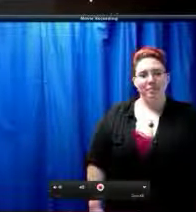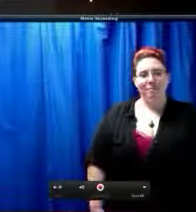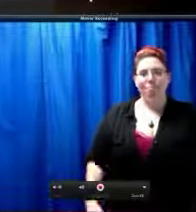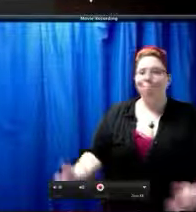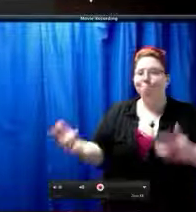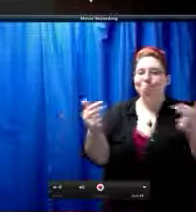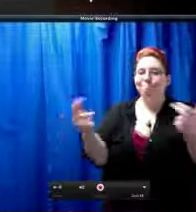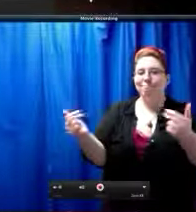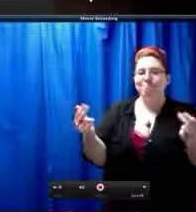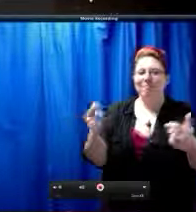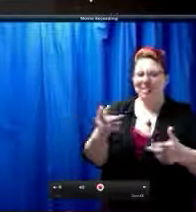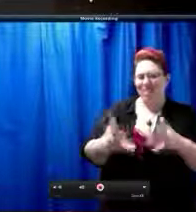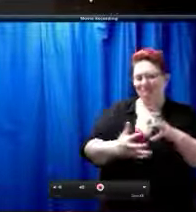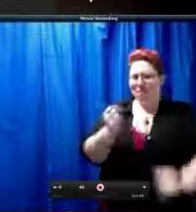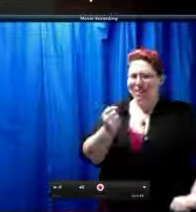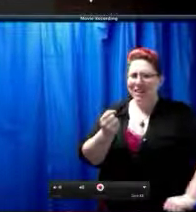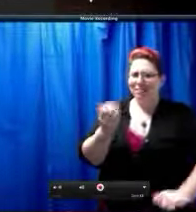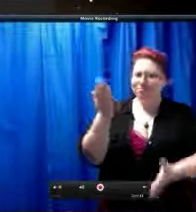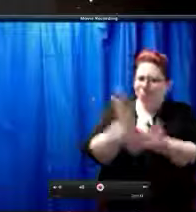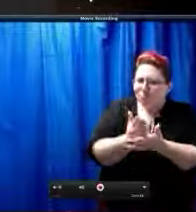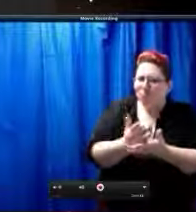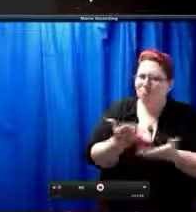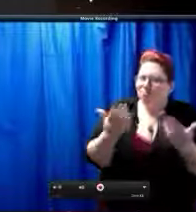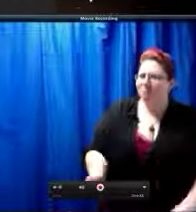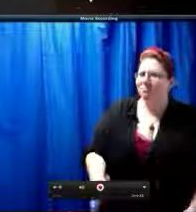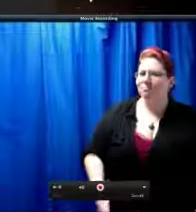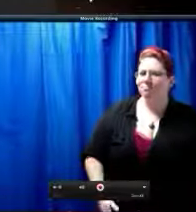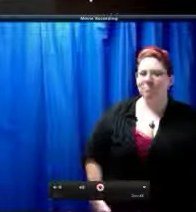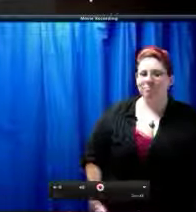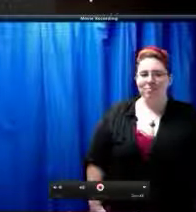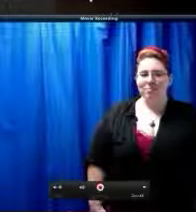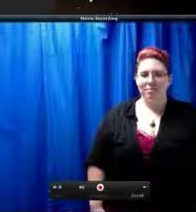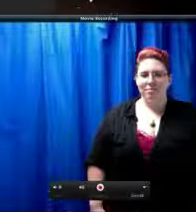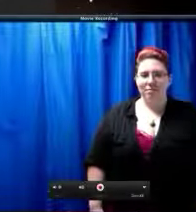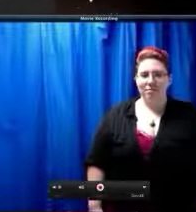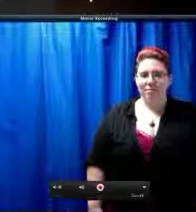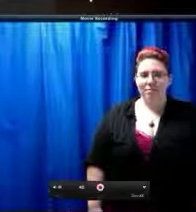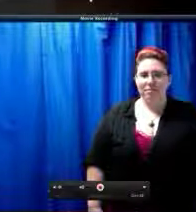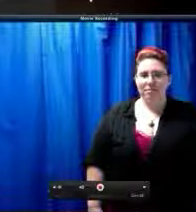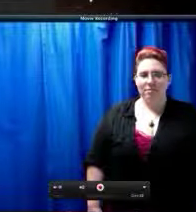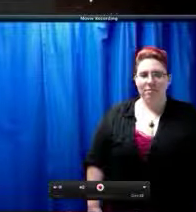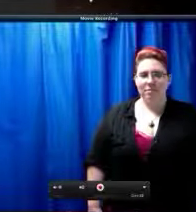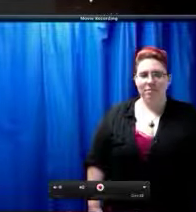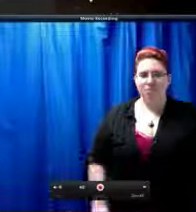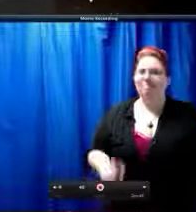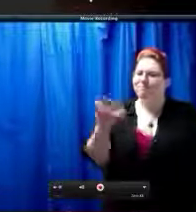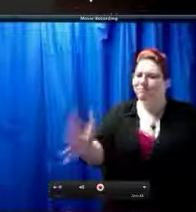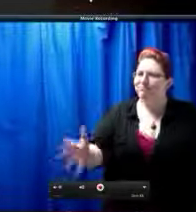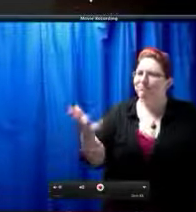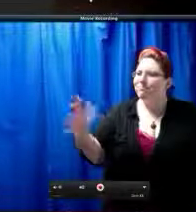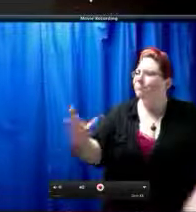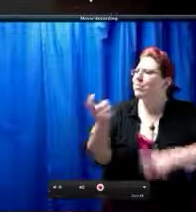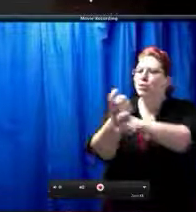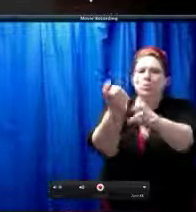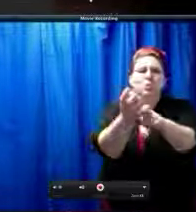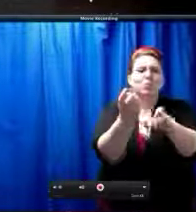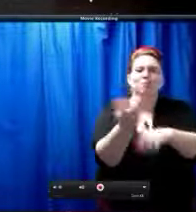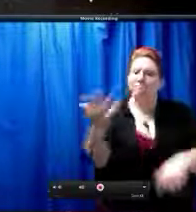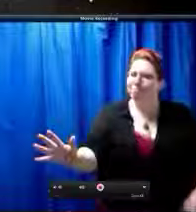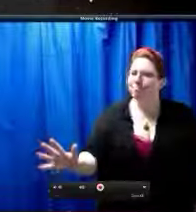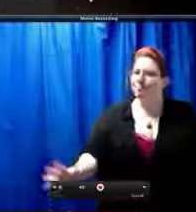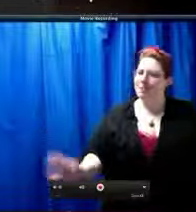You guys are mean, man. Y'all stop that. You're Asian. You have all kinds. Y'all stop. All right, you